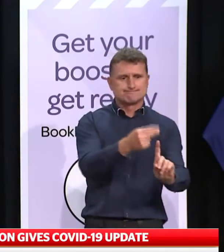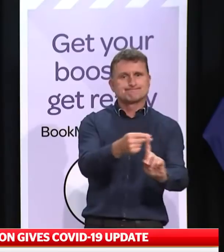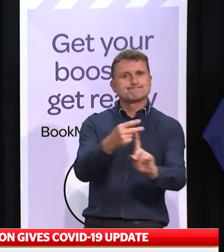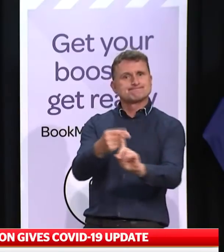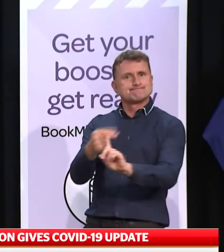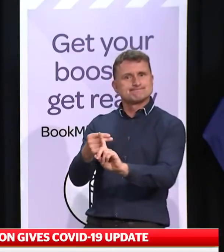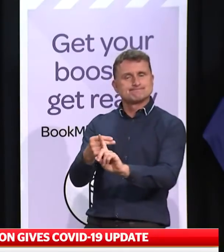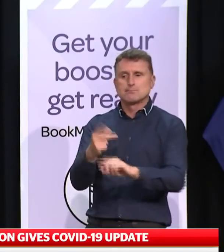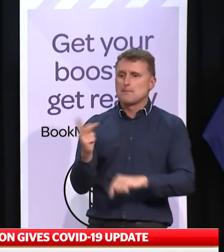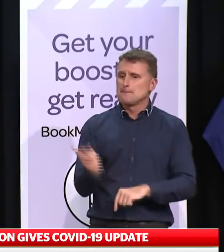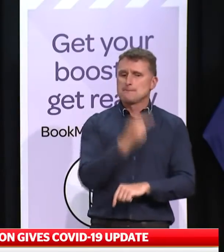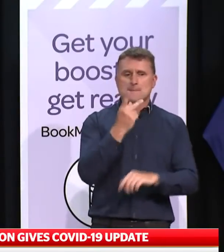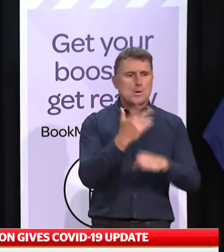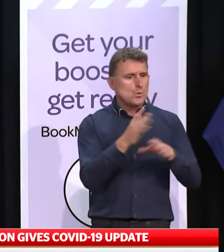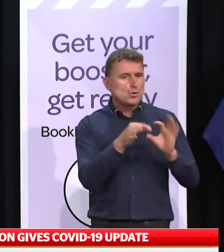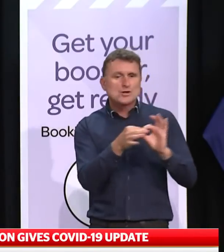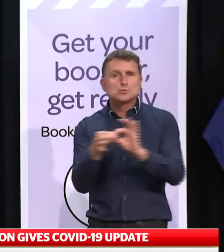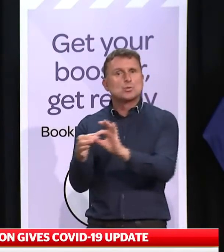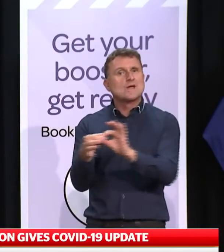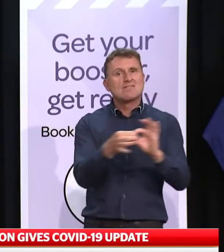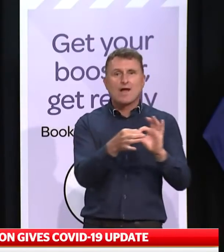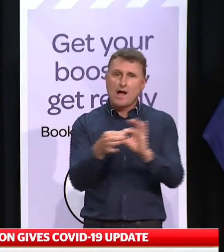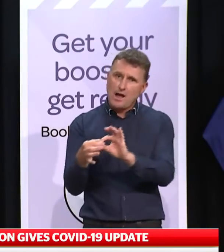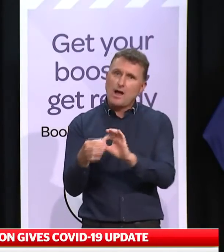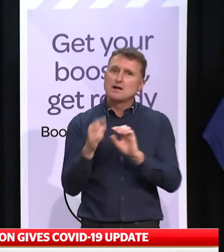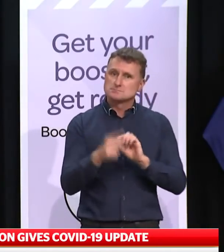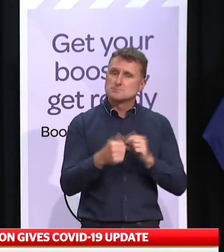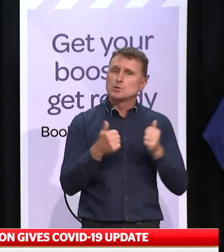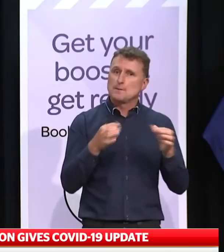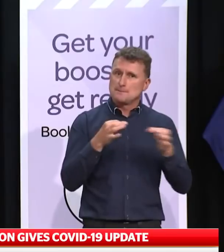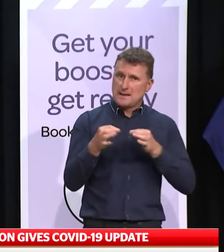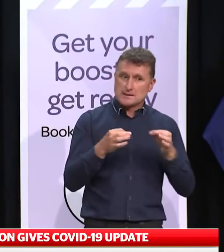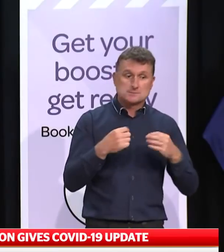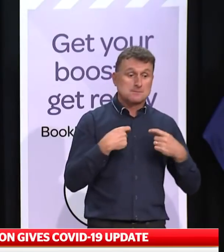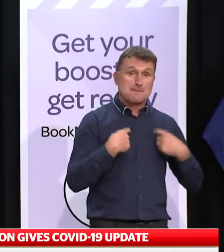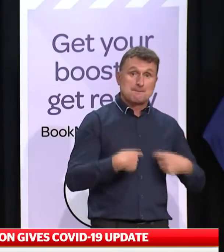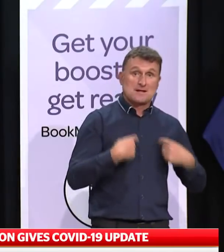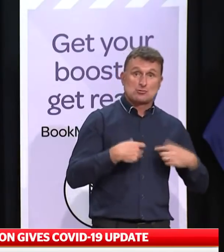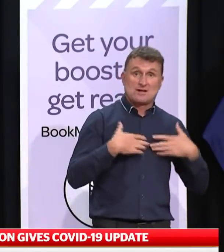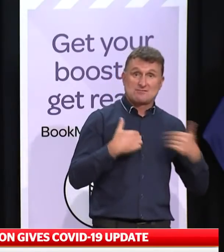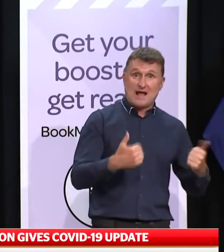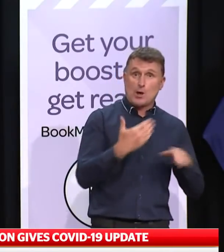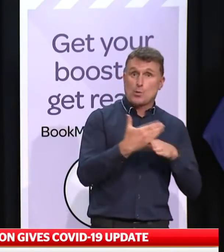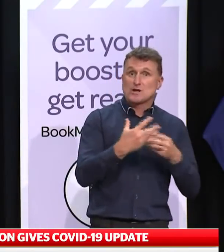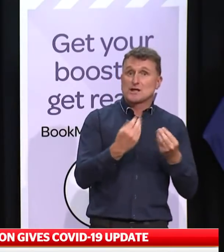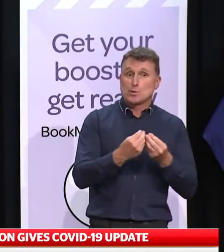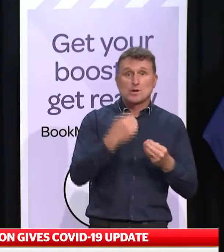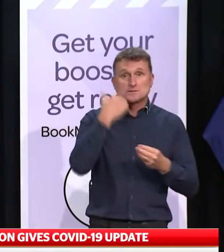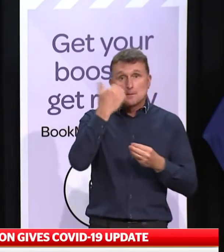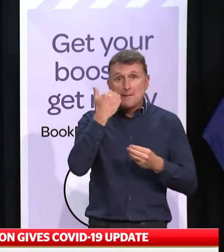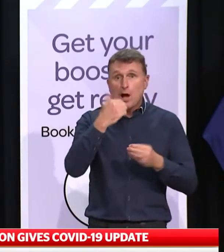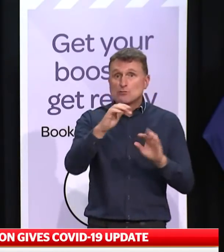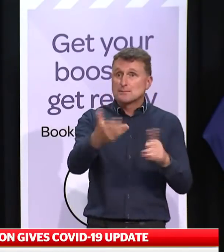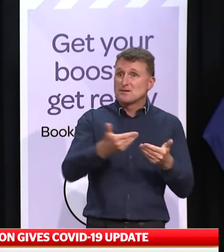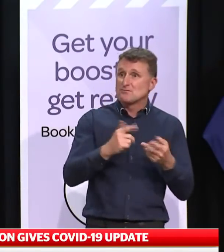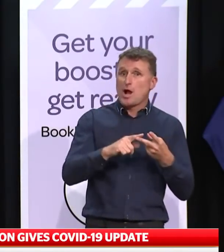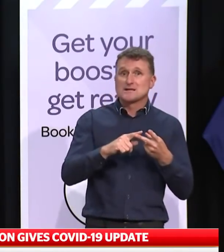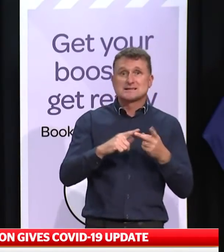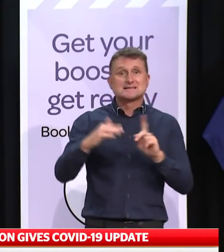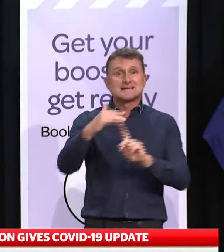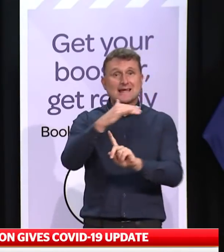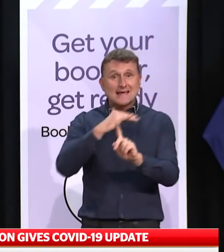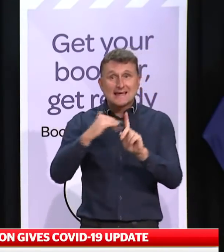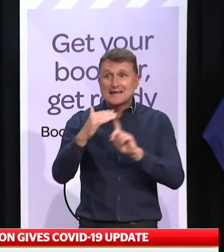I'm really pleased with the way that the Ministry of Health has worked with Māori providers, worked with Iwi Chairs Forum, worked with